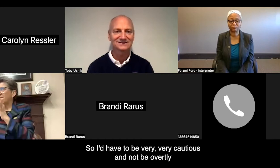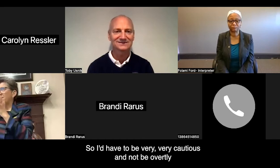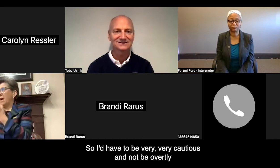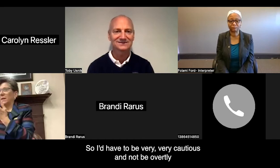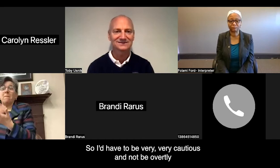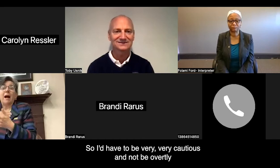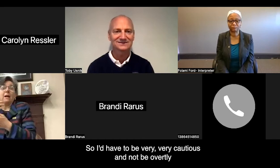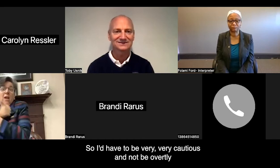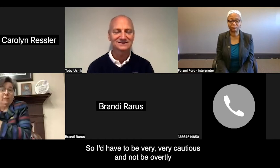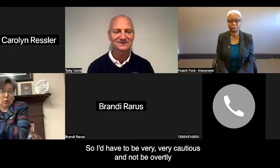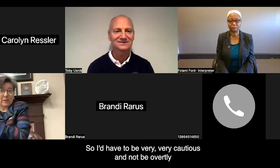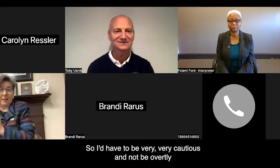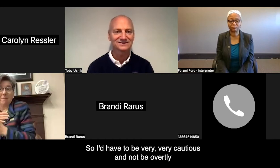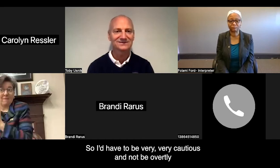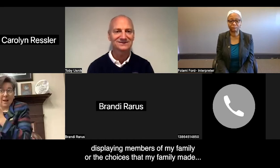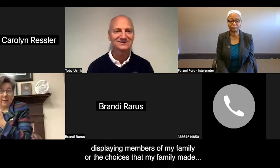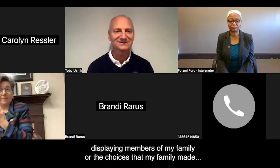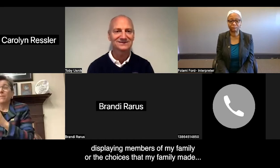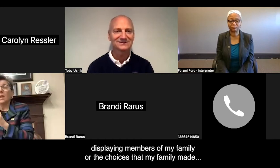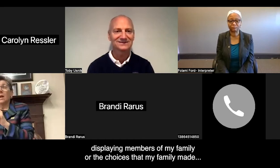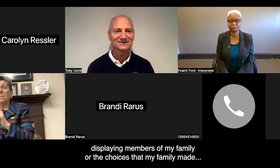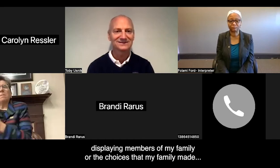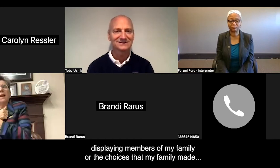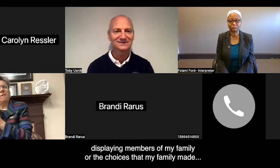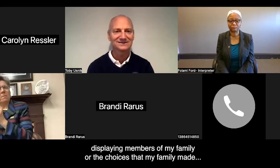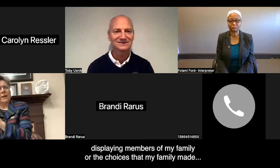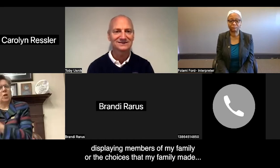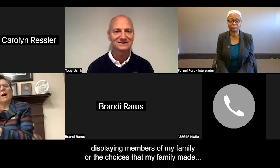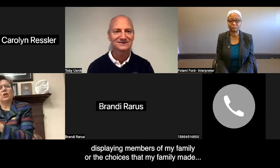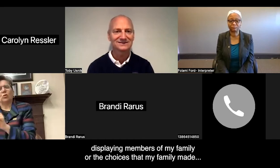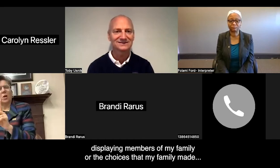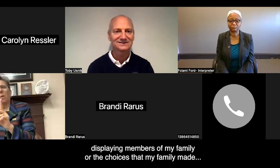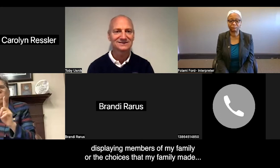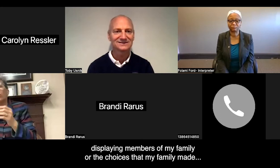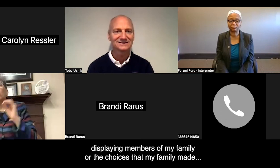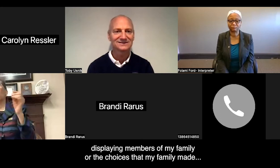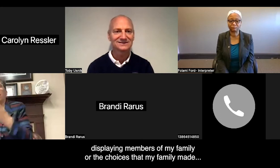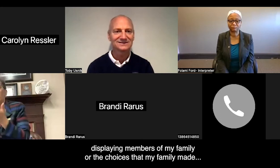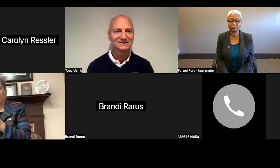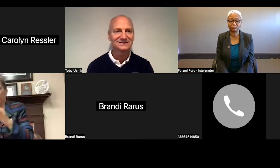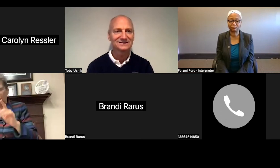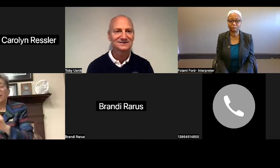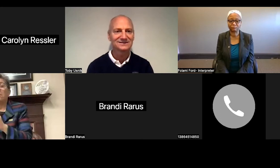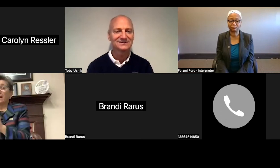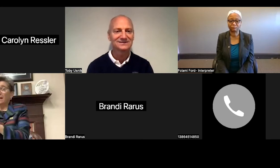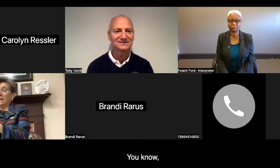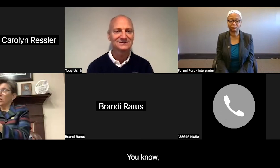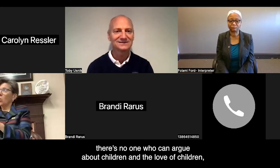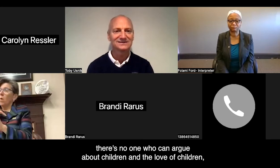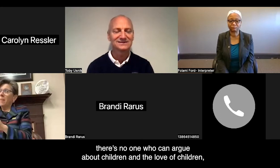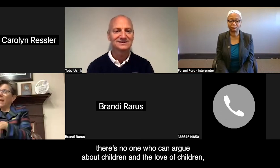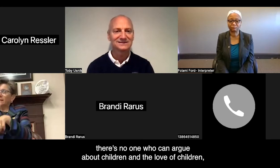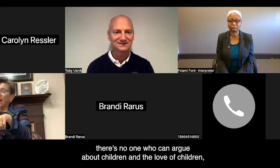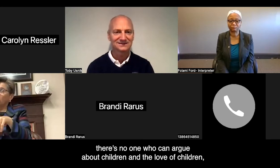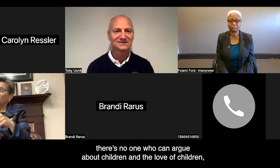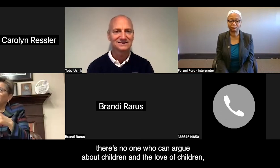overtly displaying members of my family or the choices that my family made. You know, there's no one who can argue